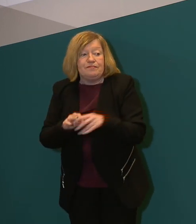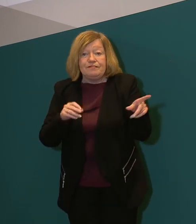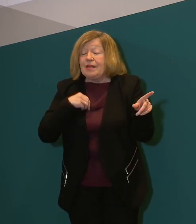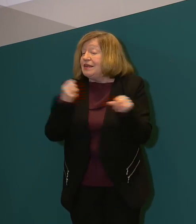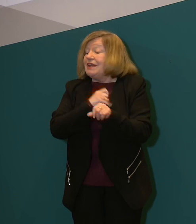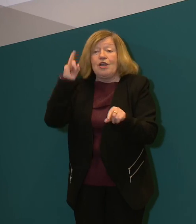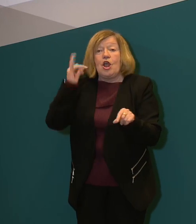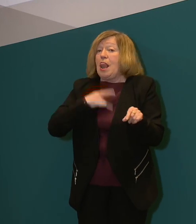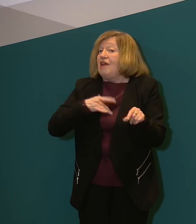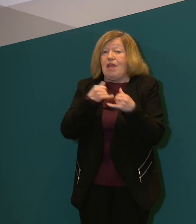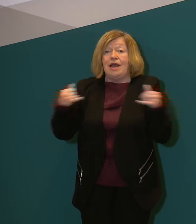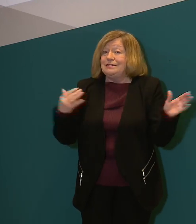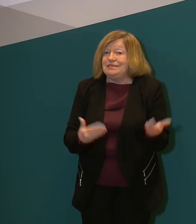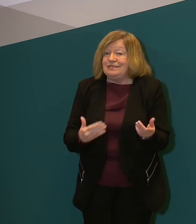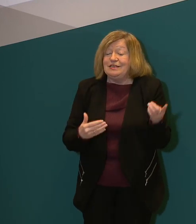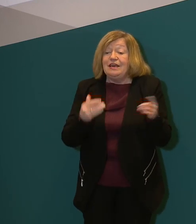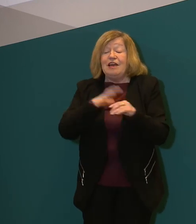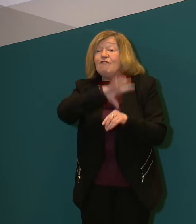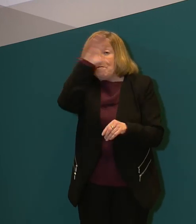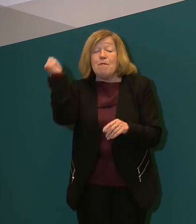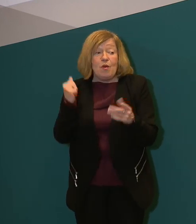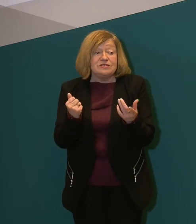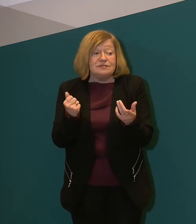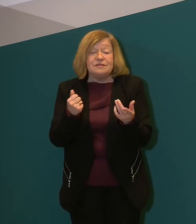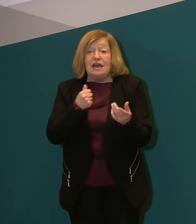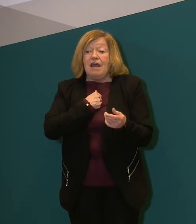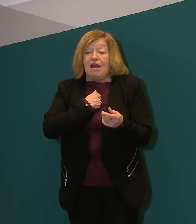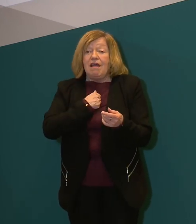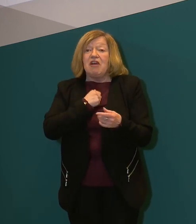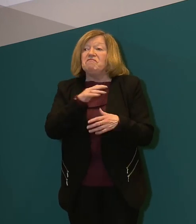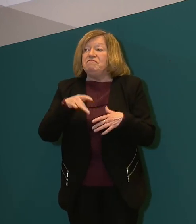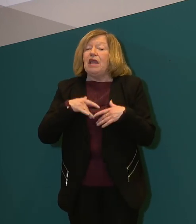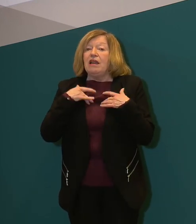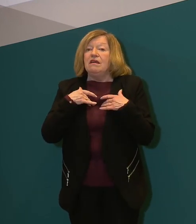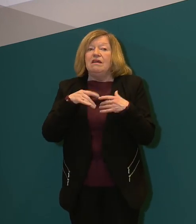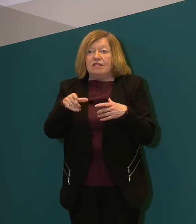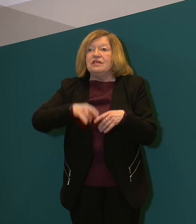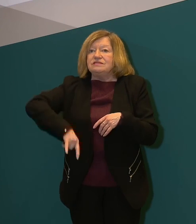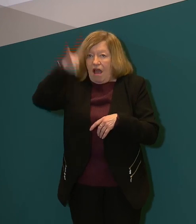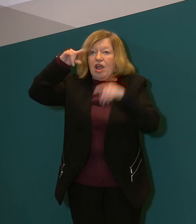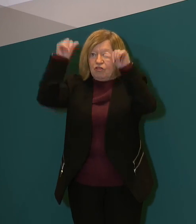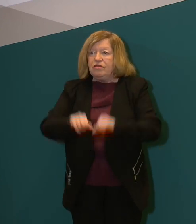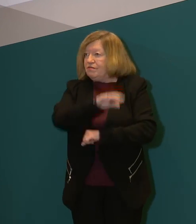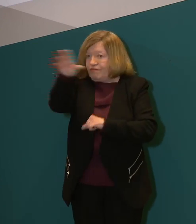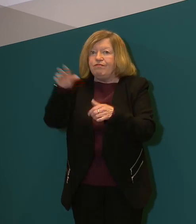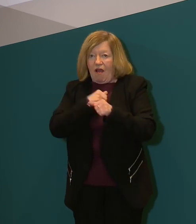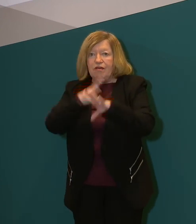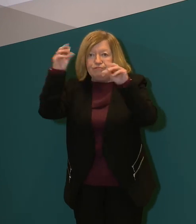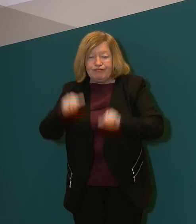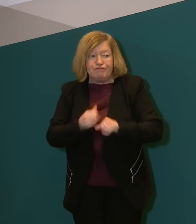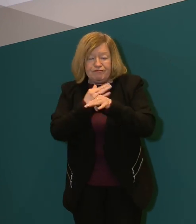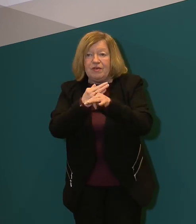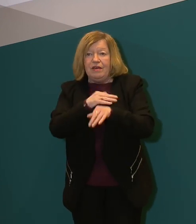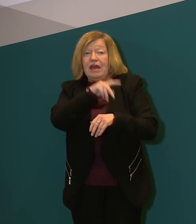didn't hear Liveline today. And for the most part, our sense is that there's a very high degree of compliance. In fact, a lot of